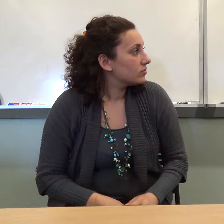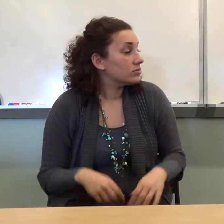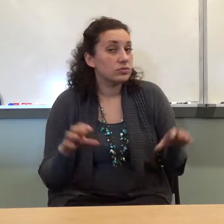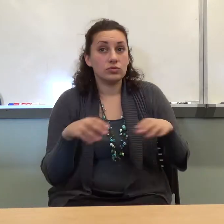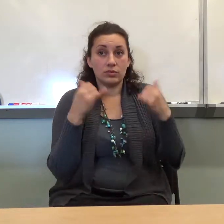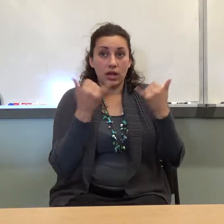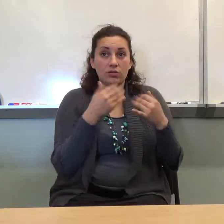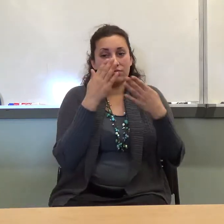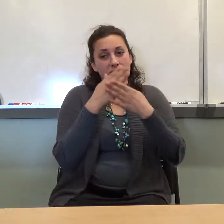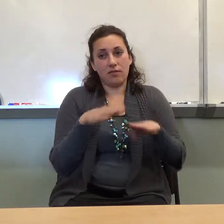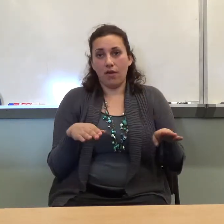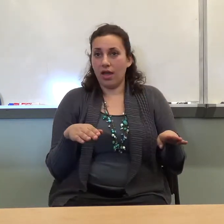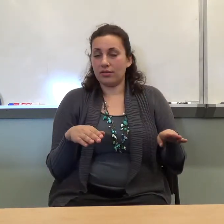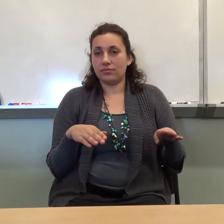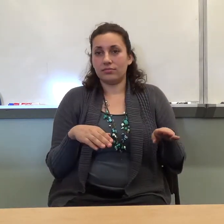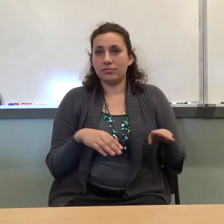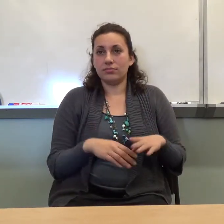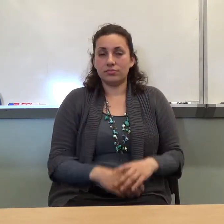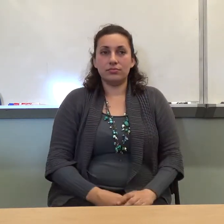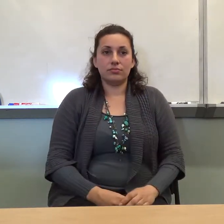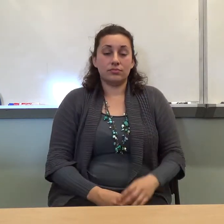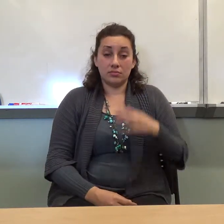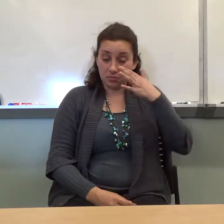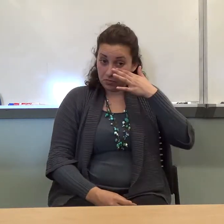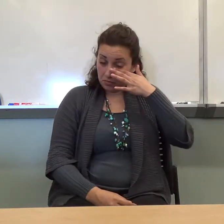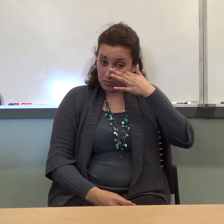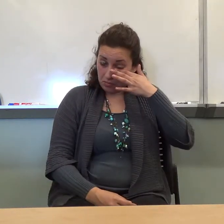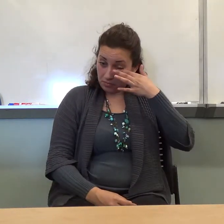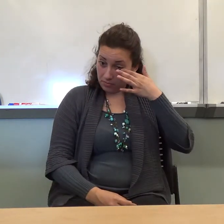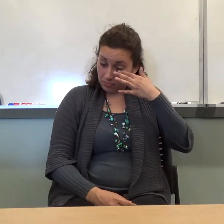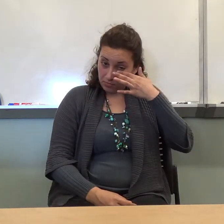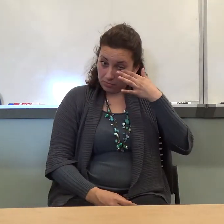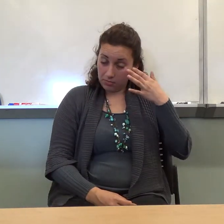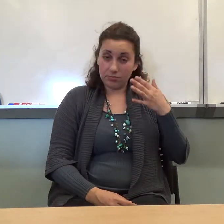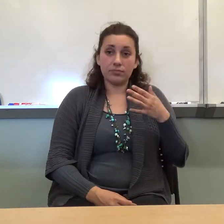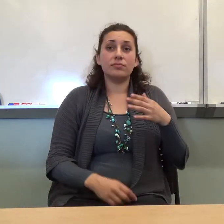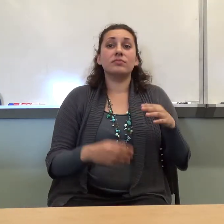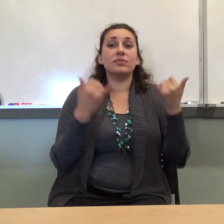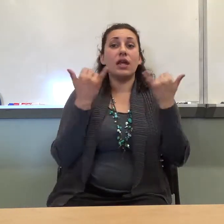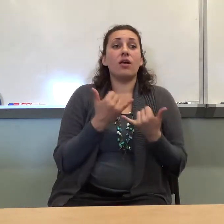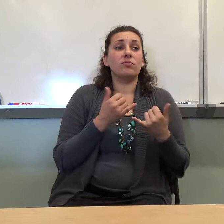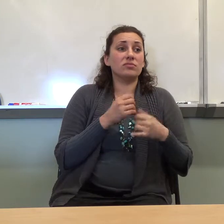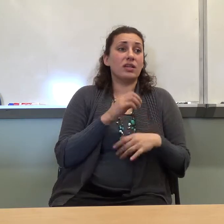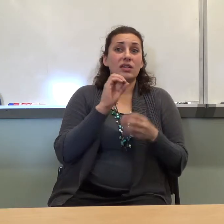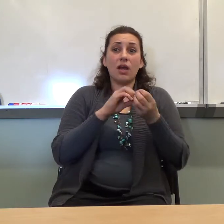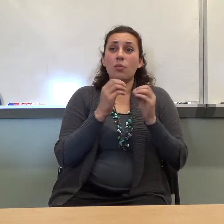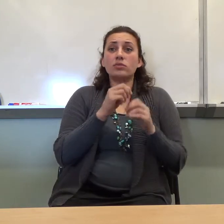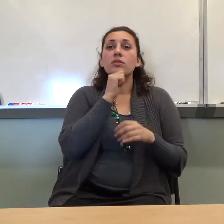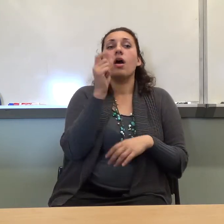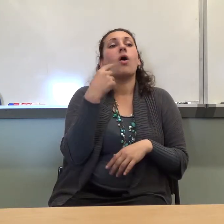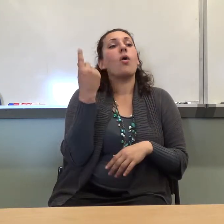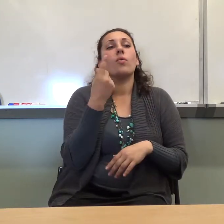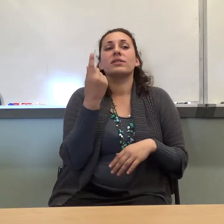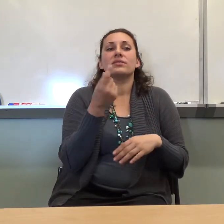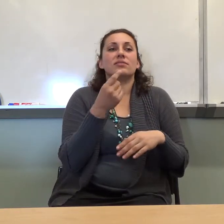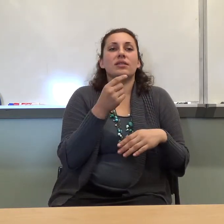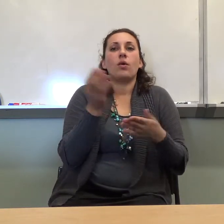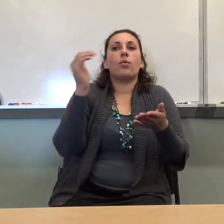divide. Now, not everything's going to appear as a repeater. Not every fraction will become a repeater. Let's see